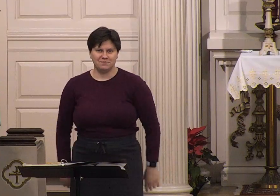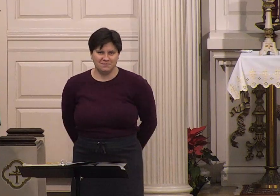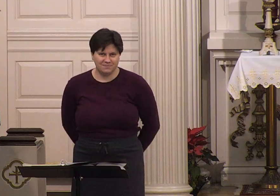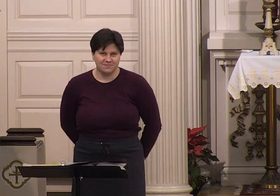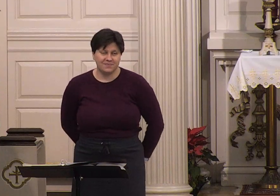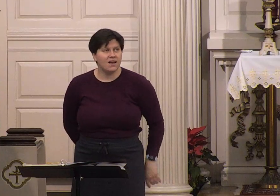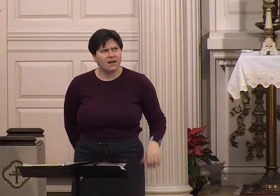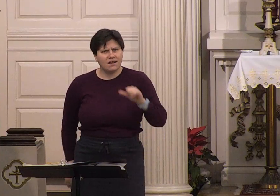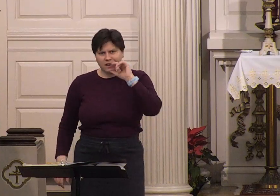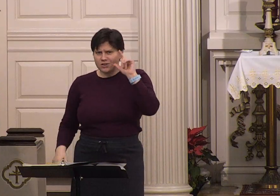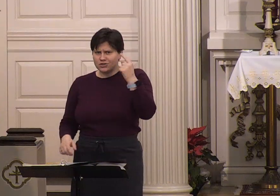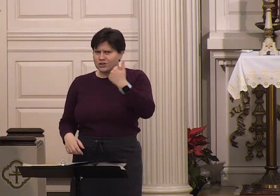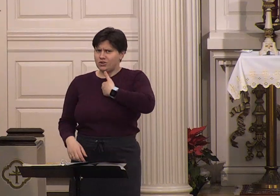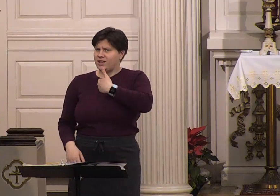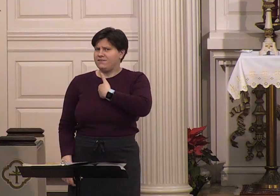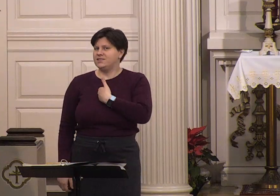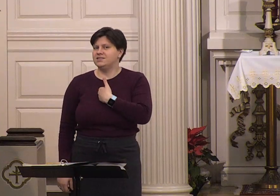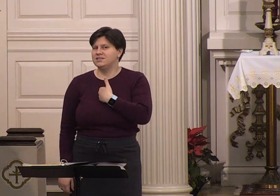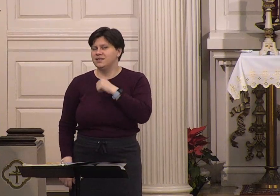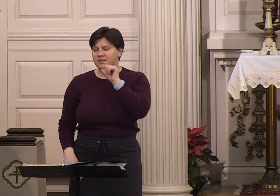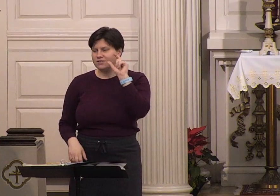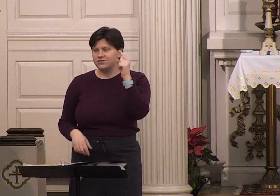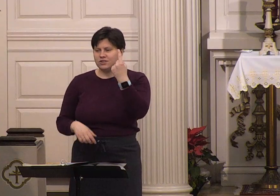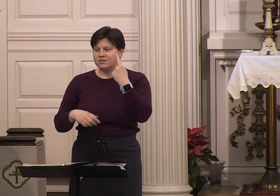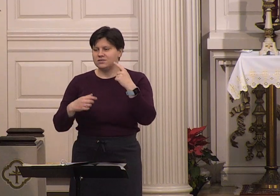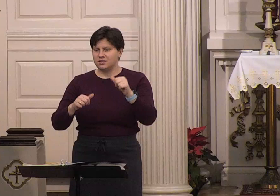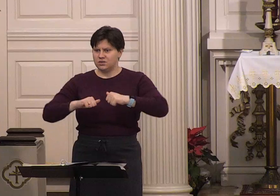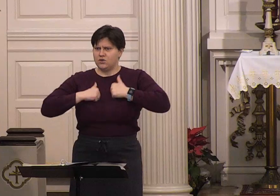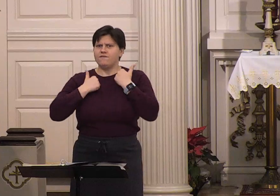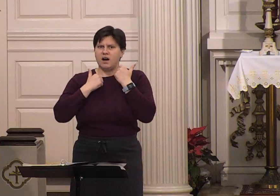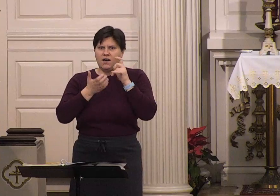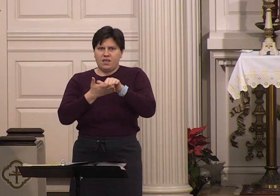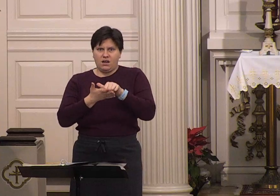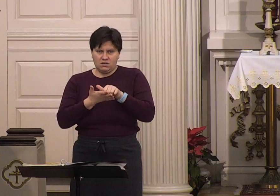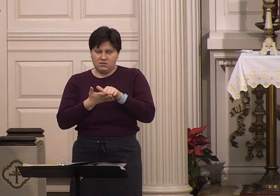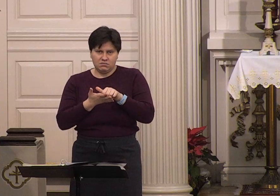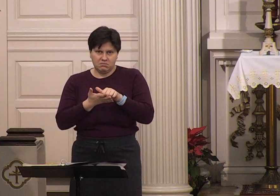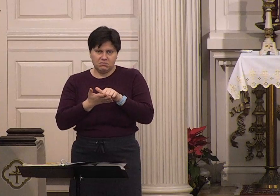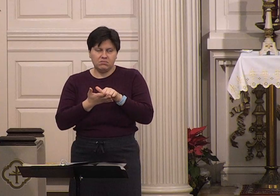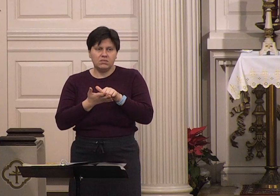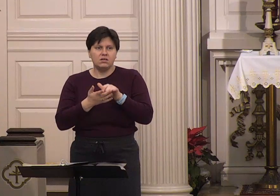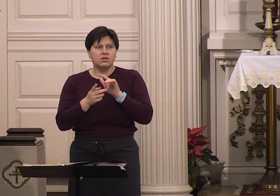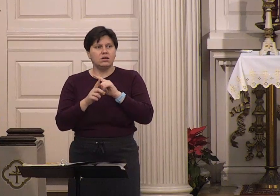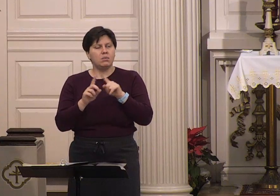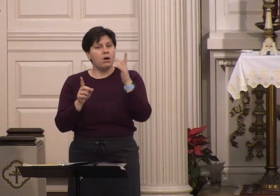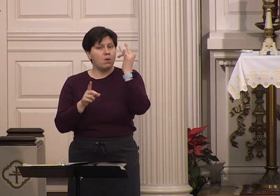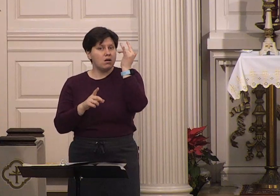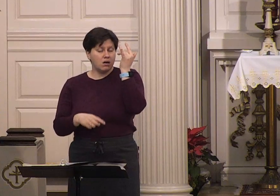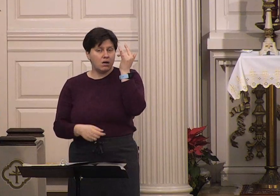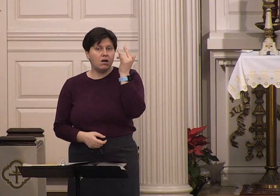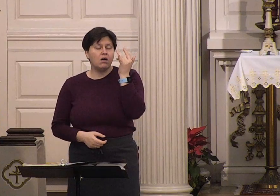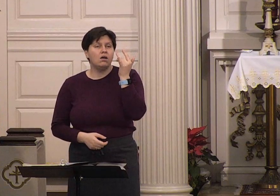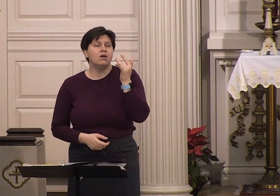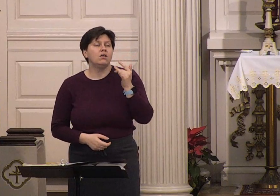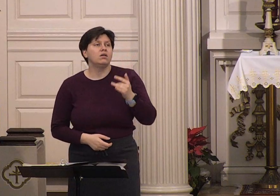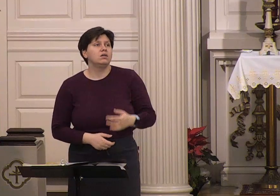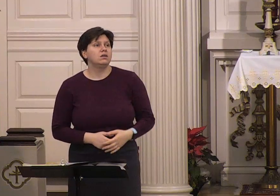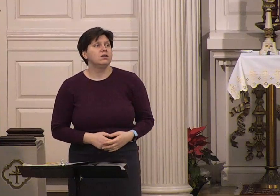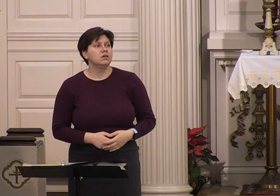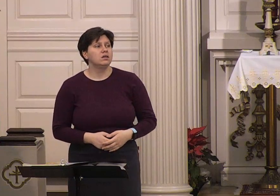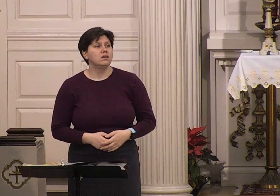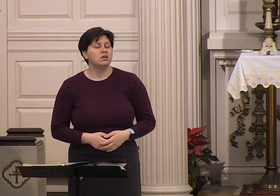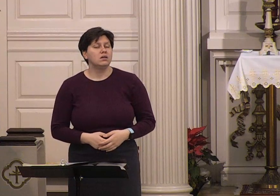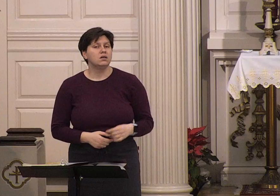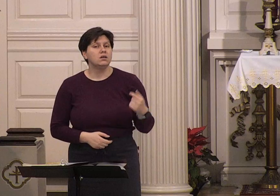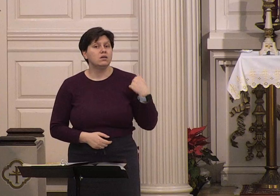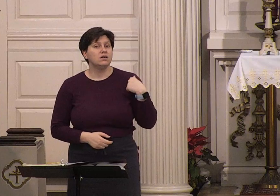just for ourselves, not just so we can survive the experience, but so that by being blessed in